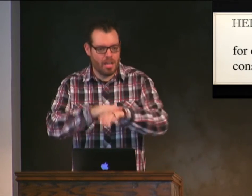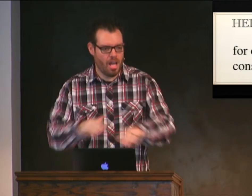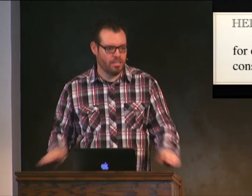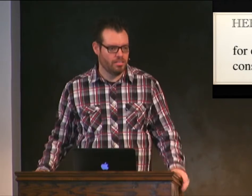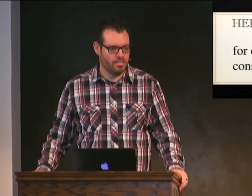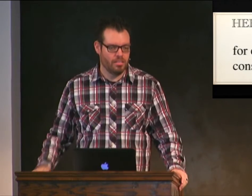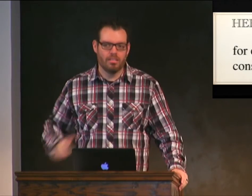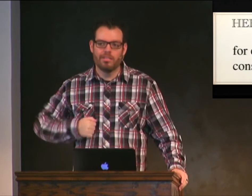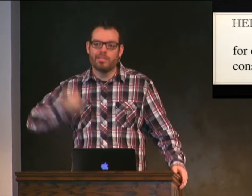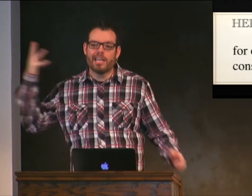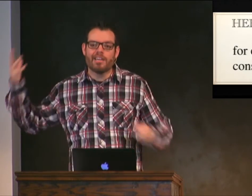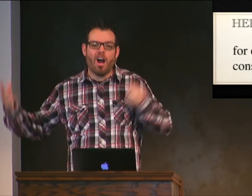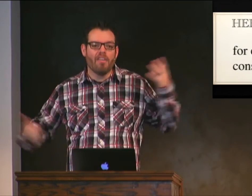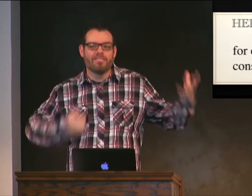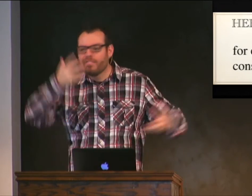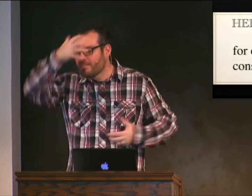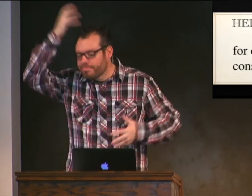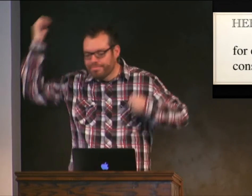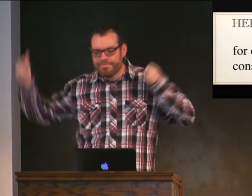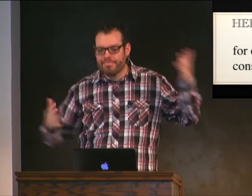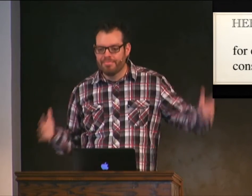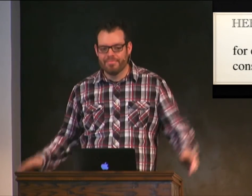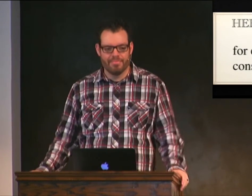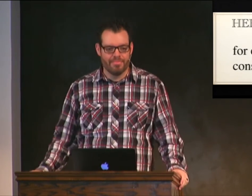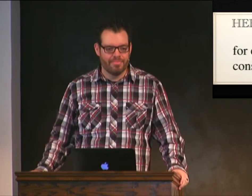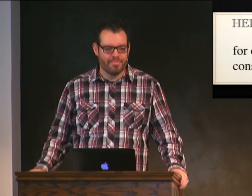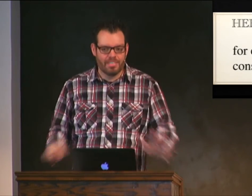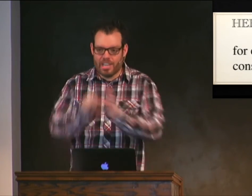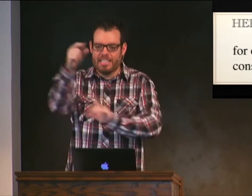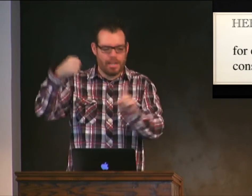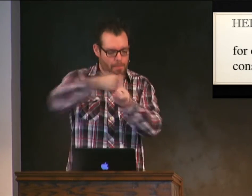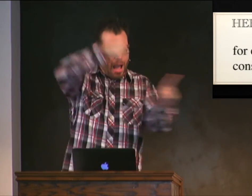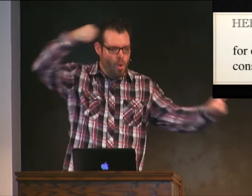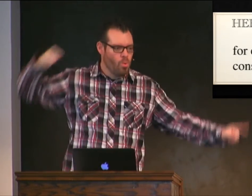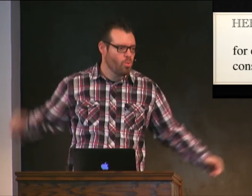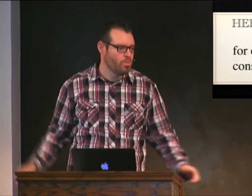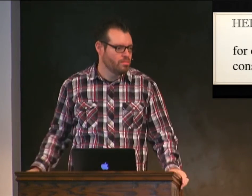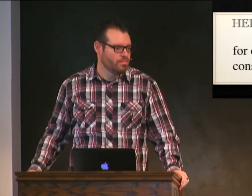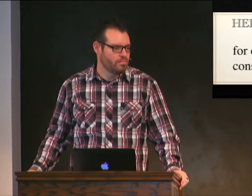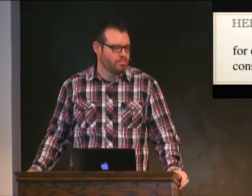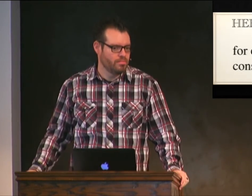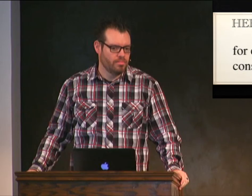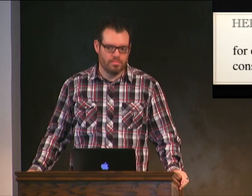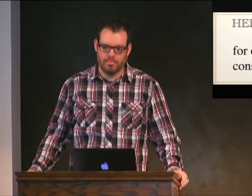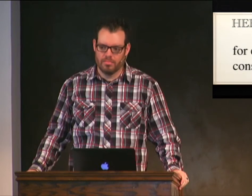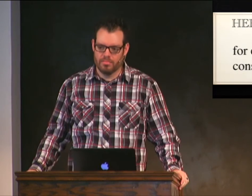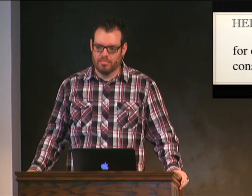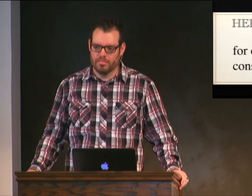Keep it on. You take it off, and China's gonna bow.